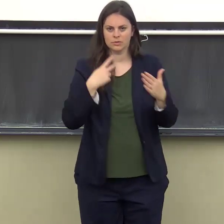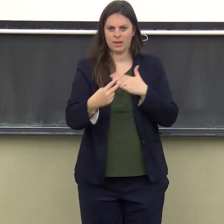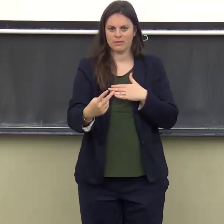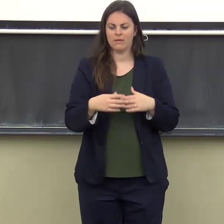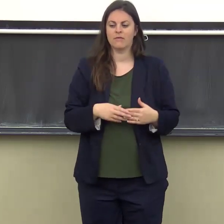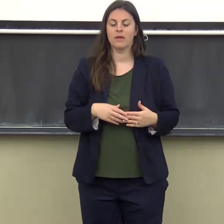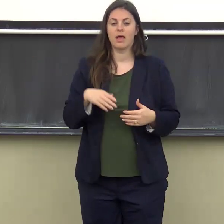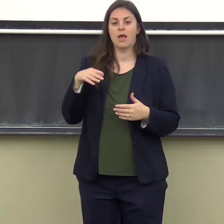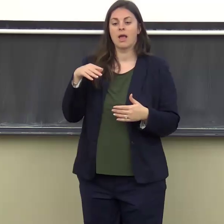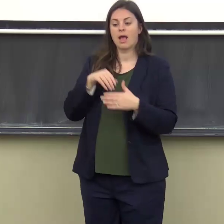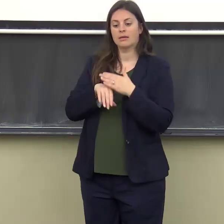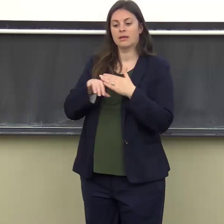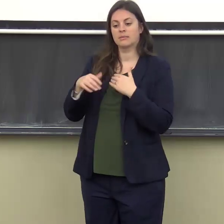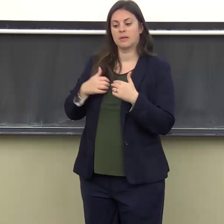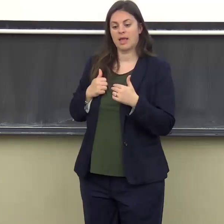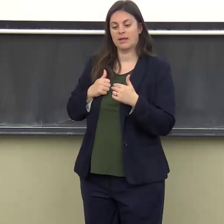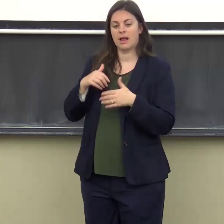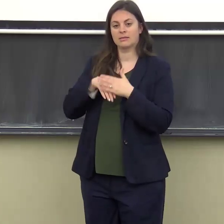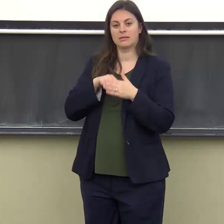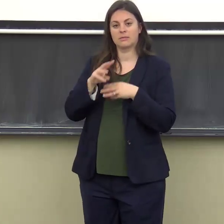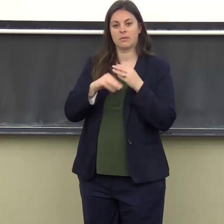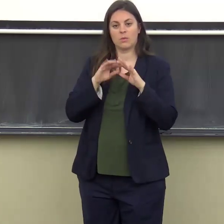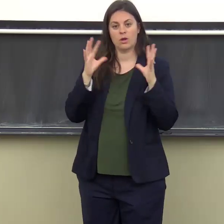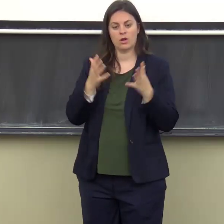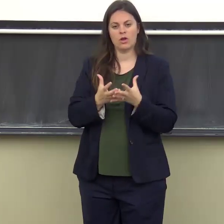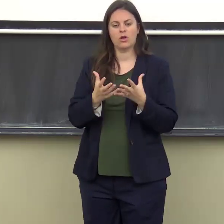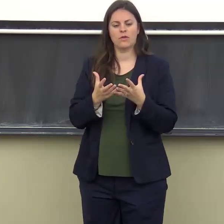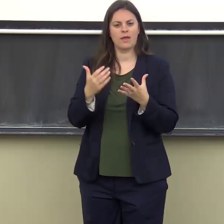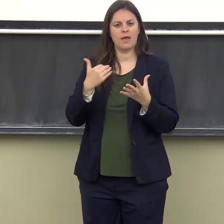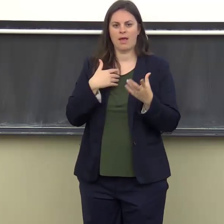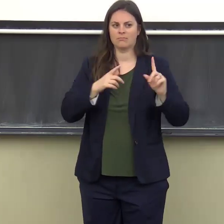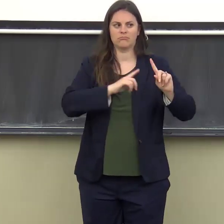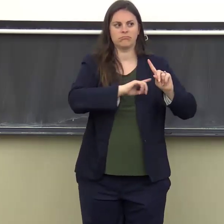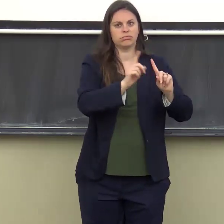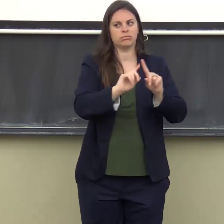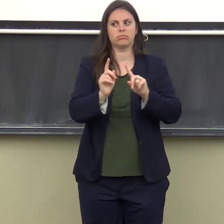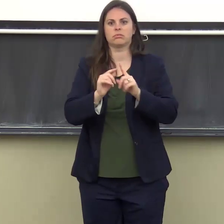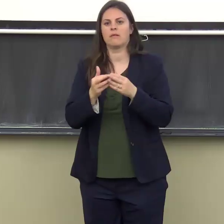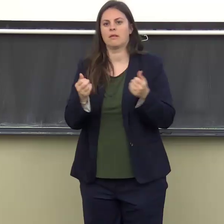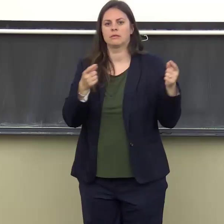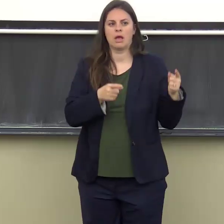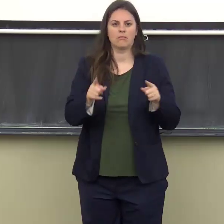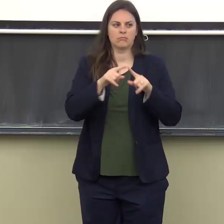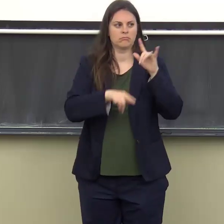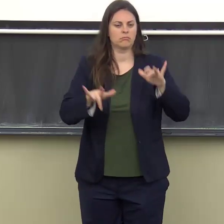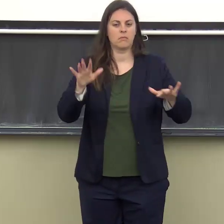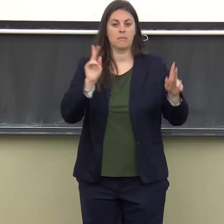Accessible Canada, Accessible World pieces, a whole variety of different things happened. People got together and decided